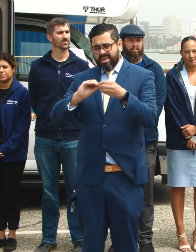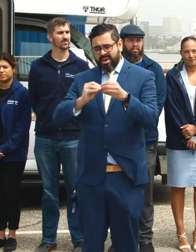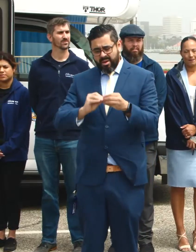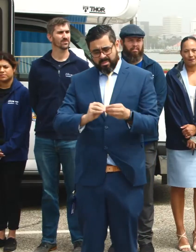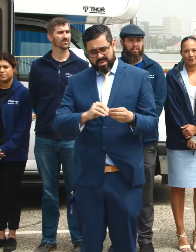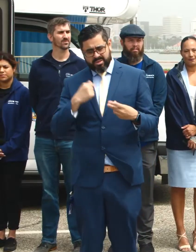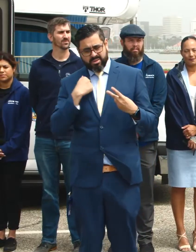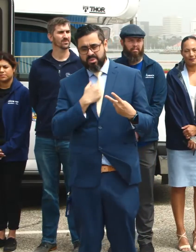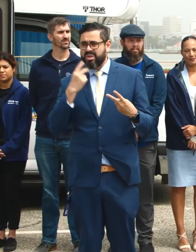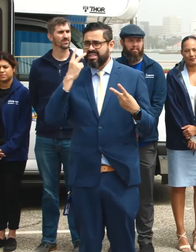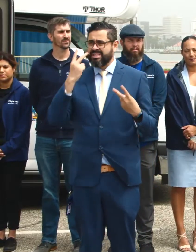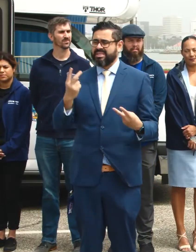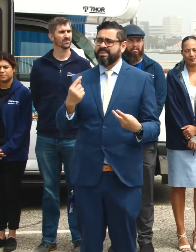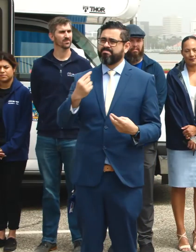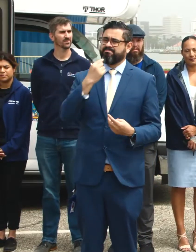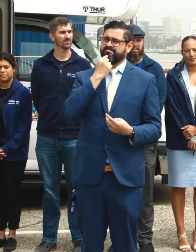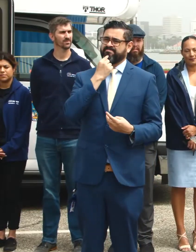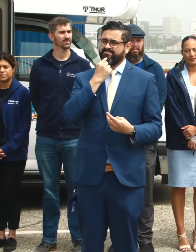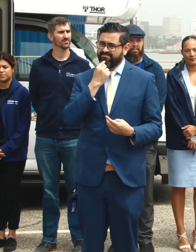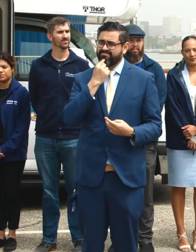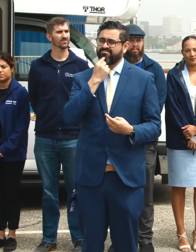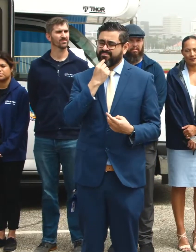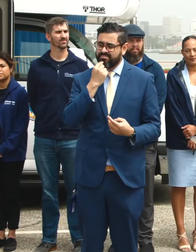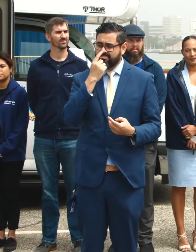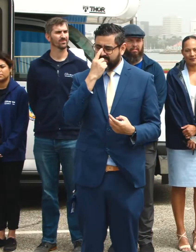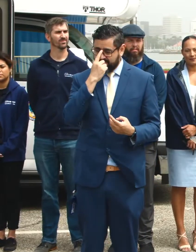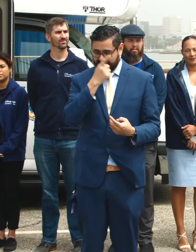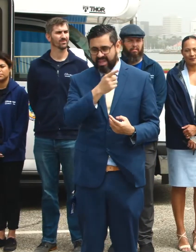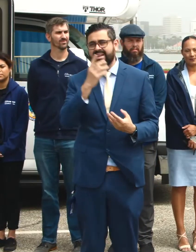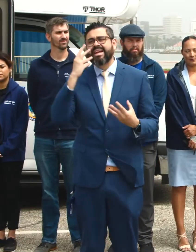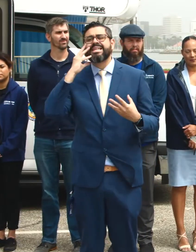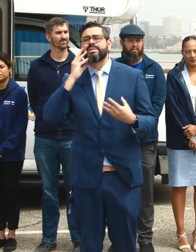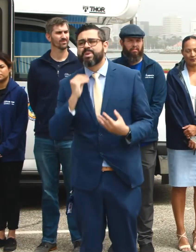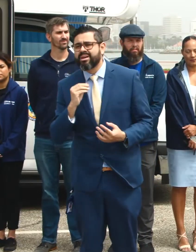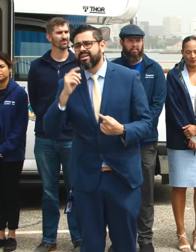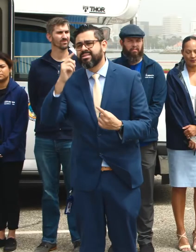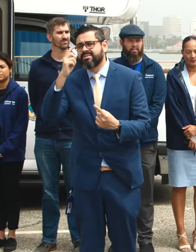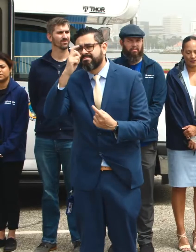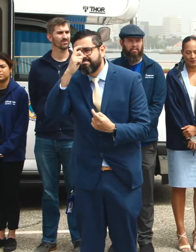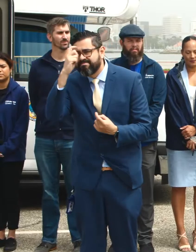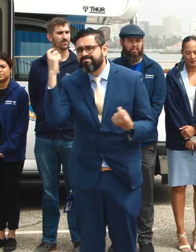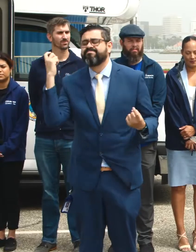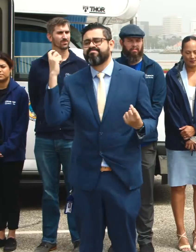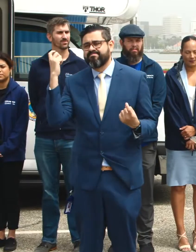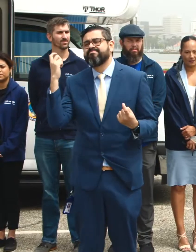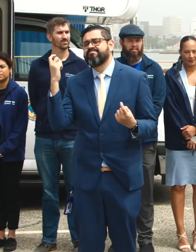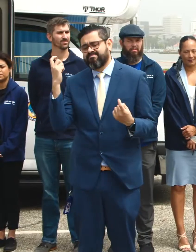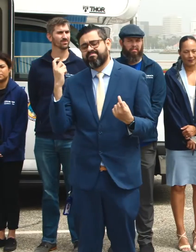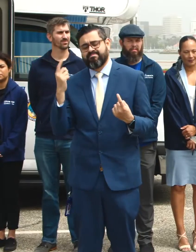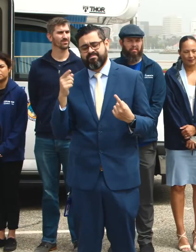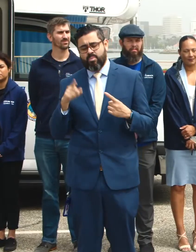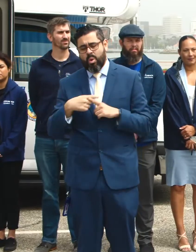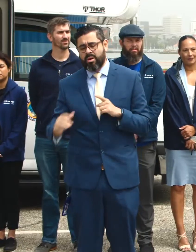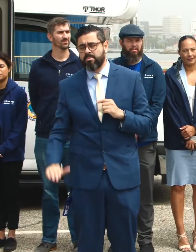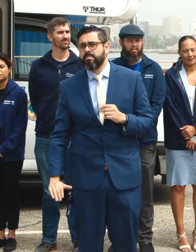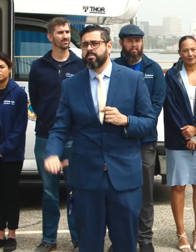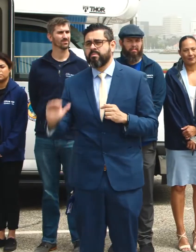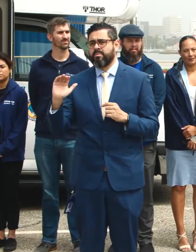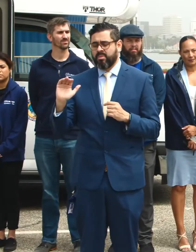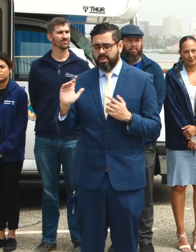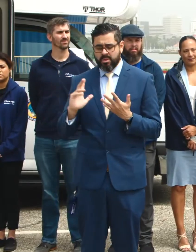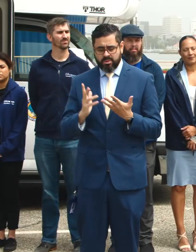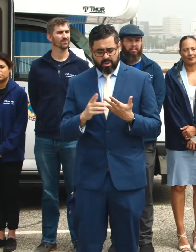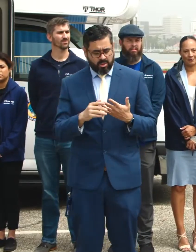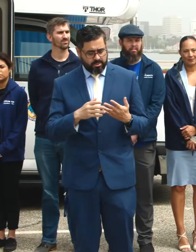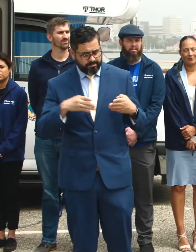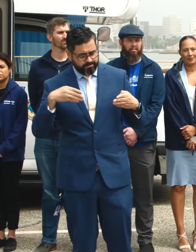folks experiencing homelessness did experience trauma as a youth. And so by focusing on youth, you create upstream strategies